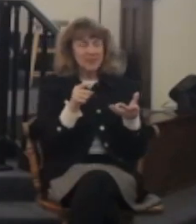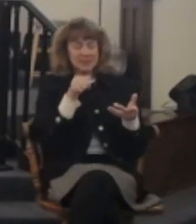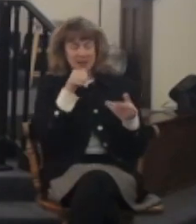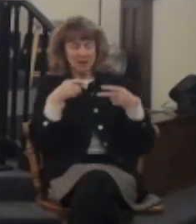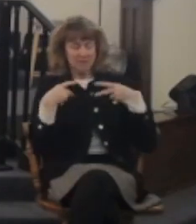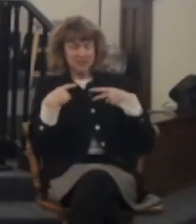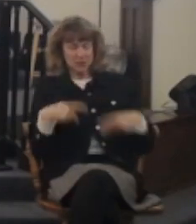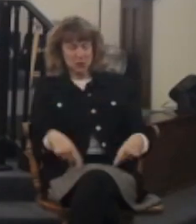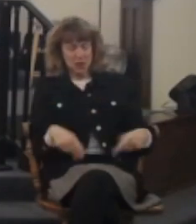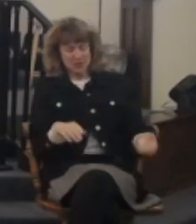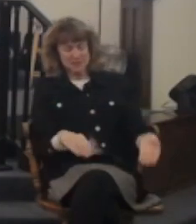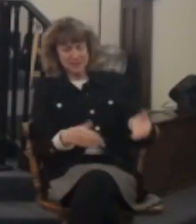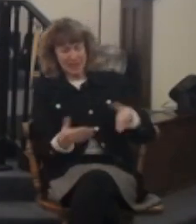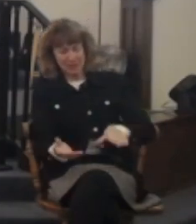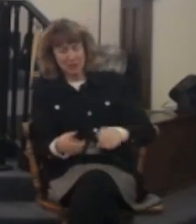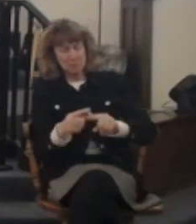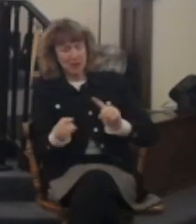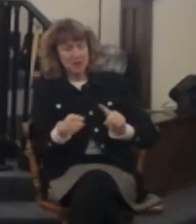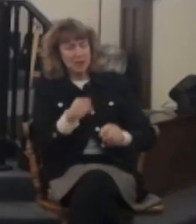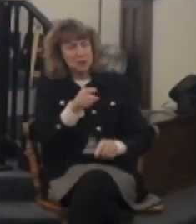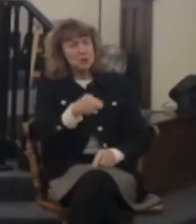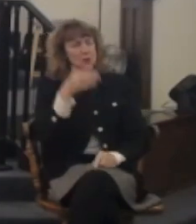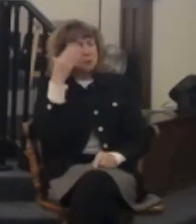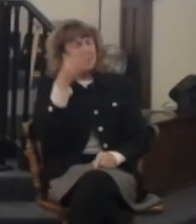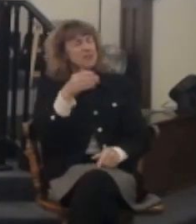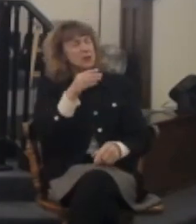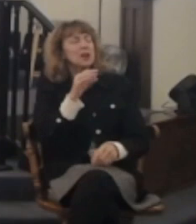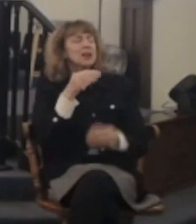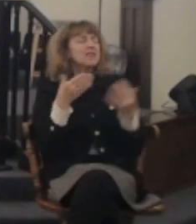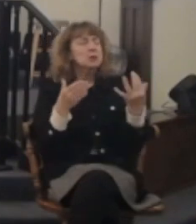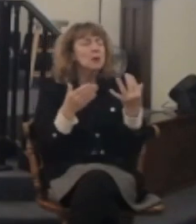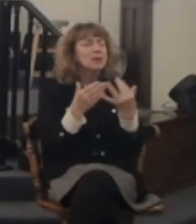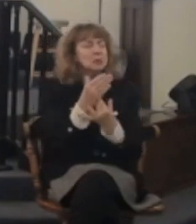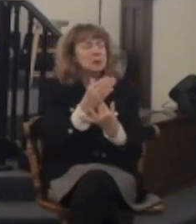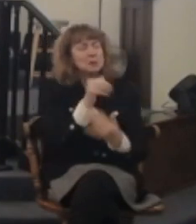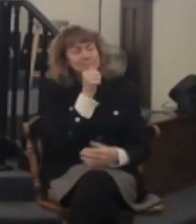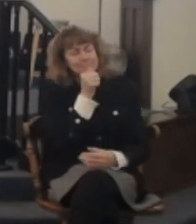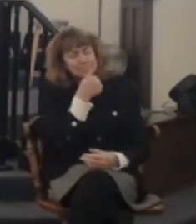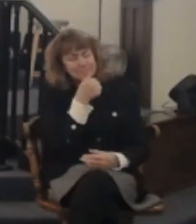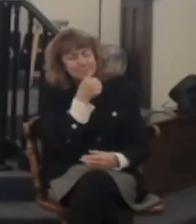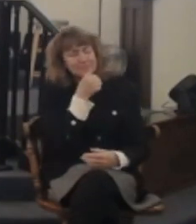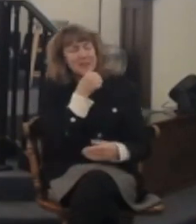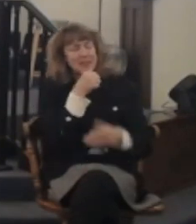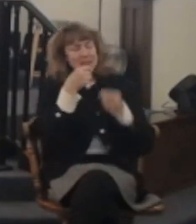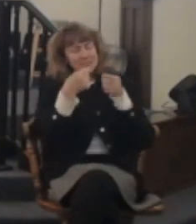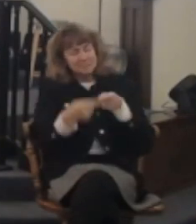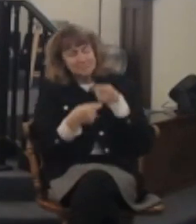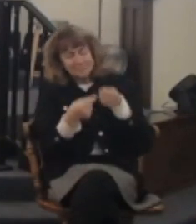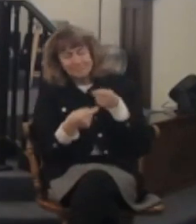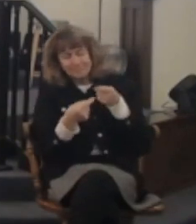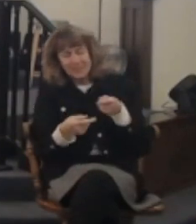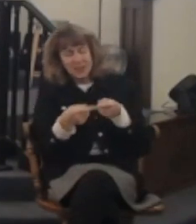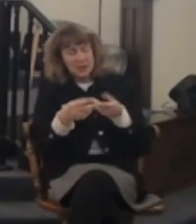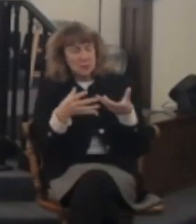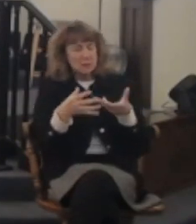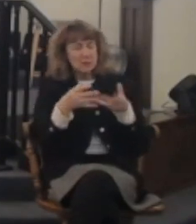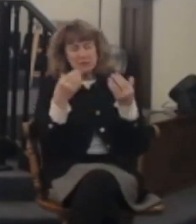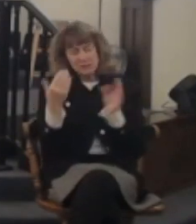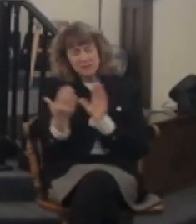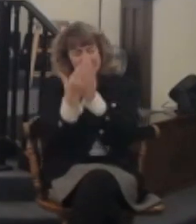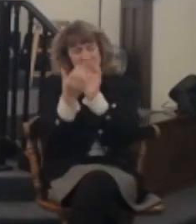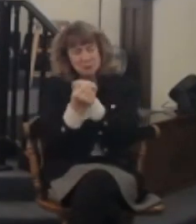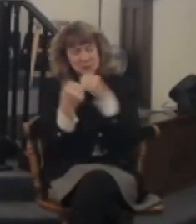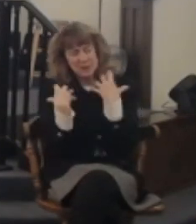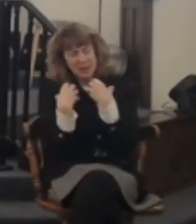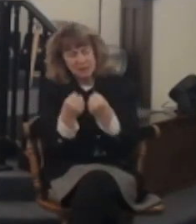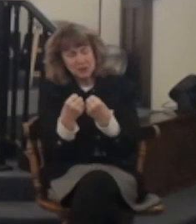death, but maybe you're going through something, you're trying to get into recovery, that death of your old self. This is a